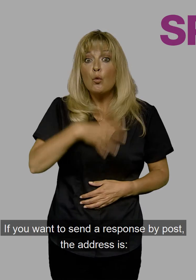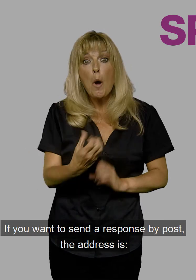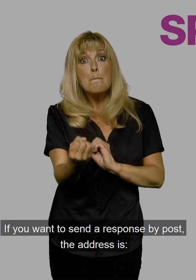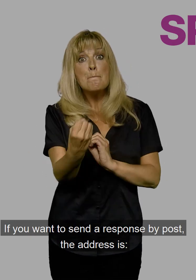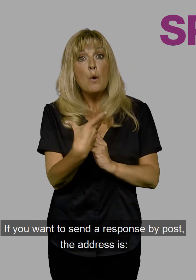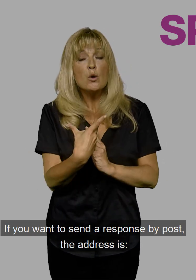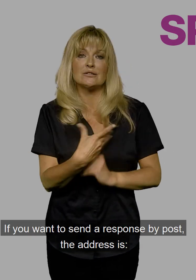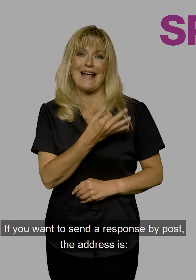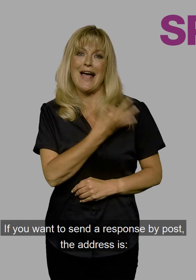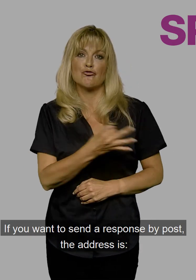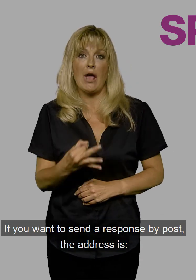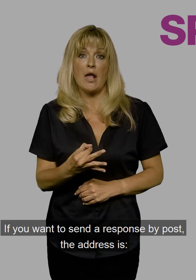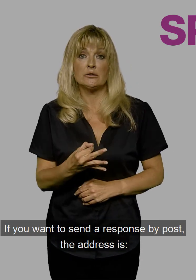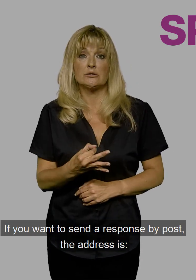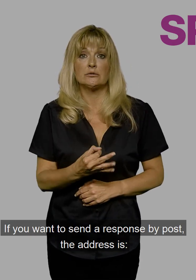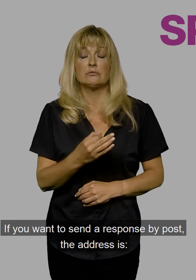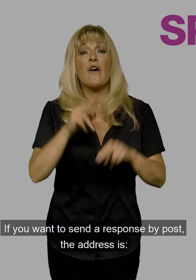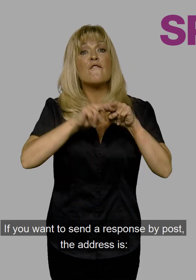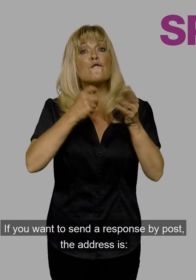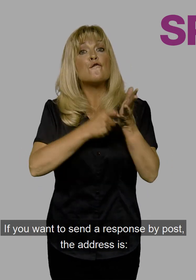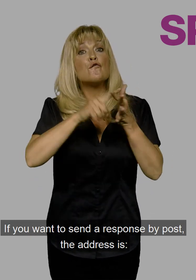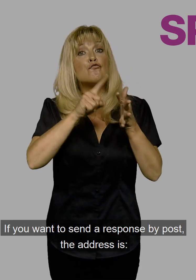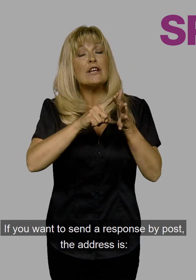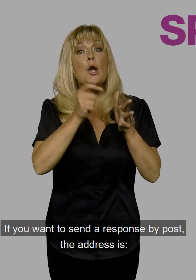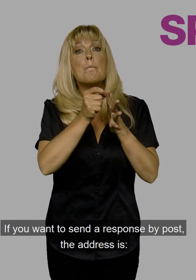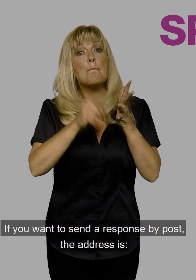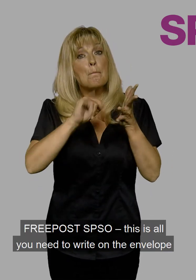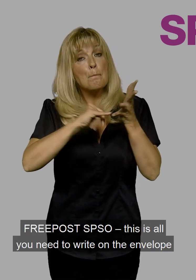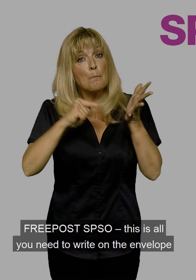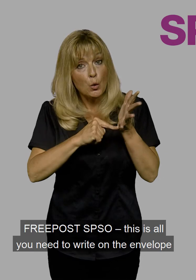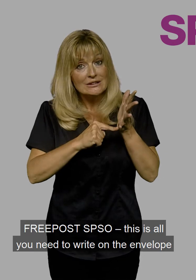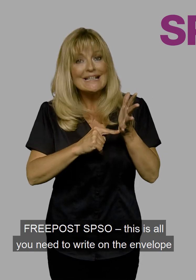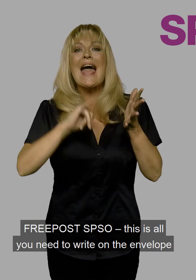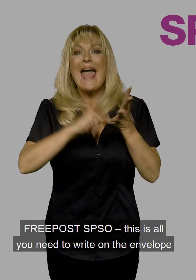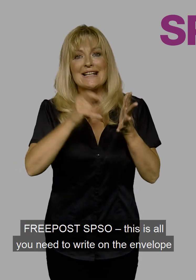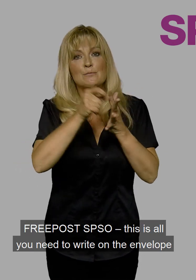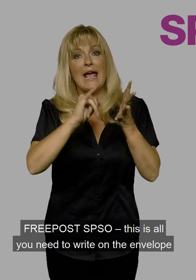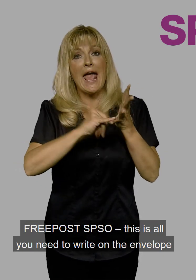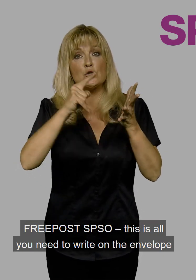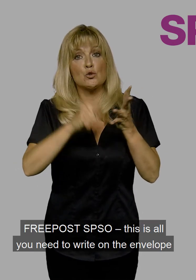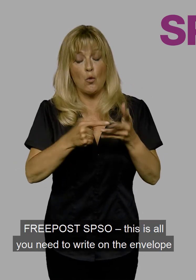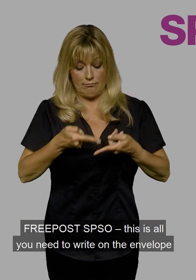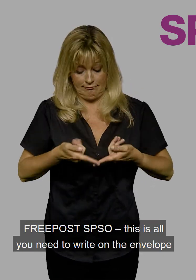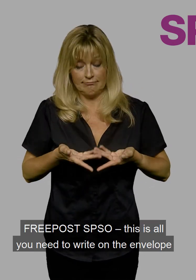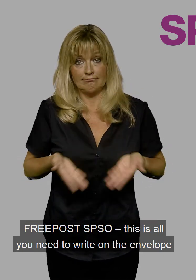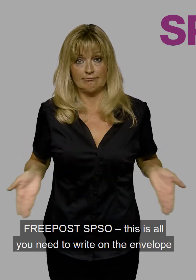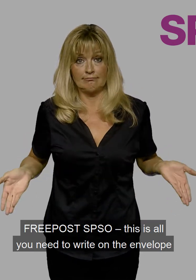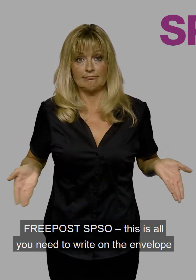If you want to send a response by post, the address is Free Post, SPSO. This is all you need